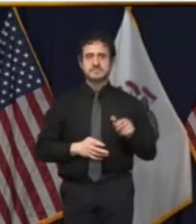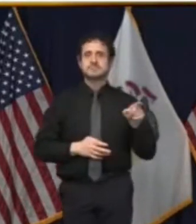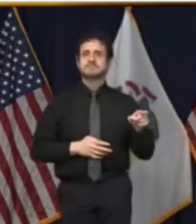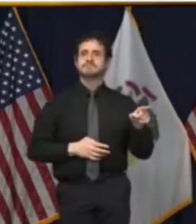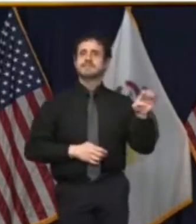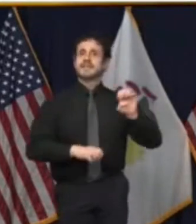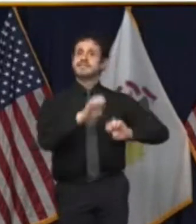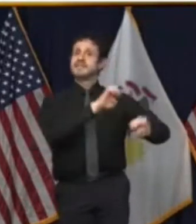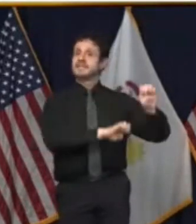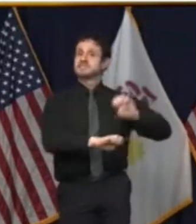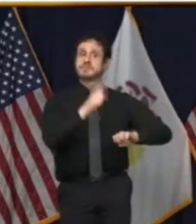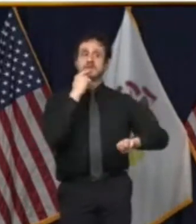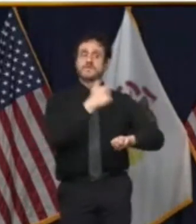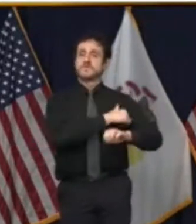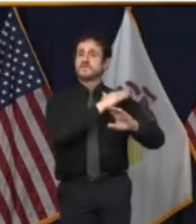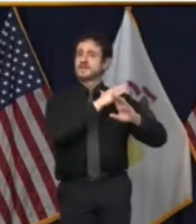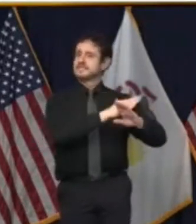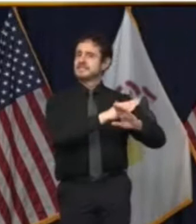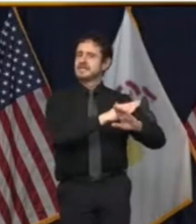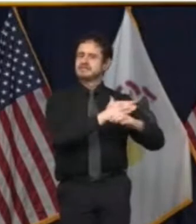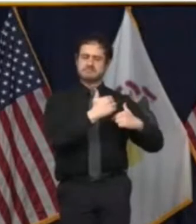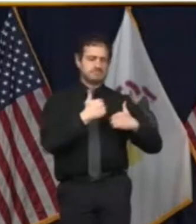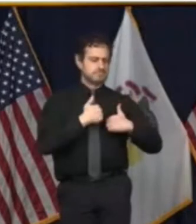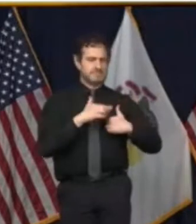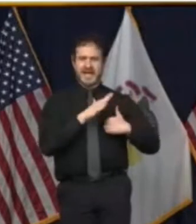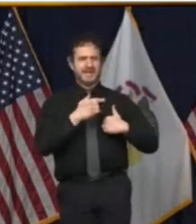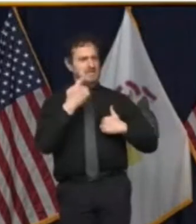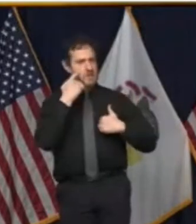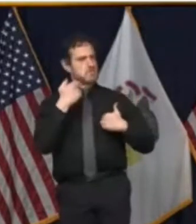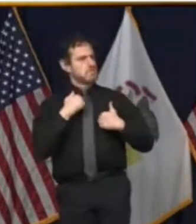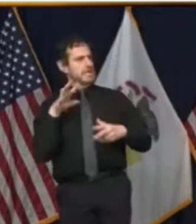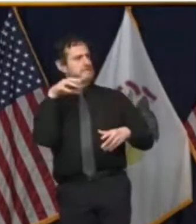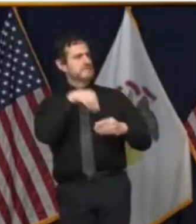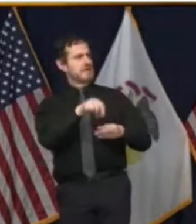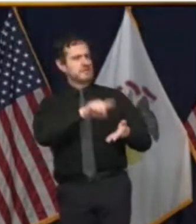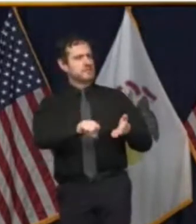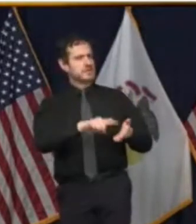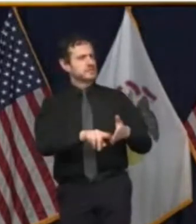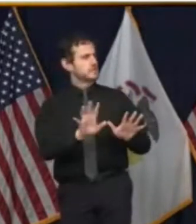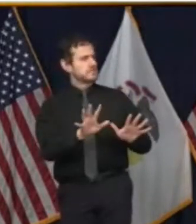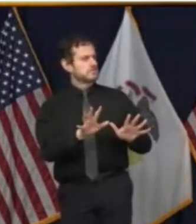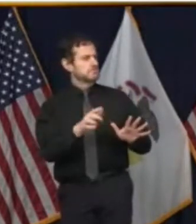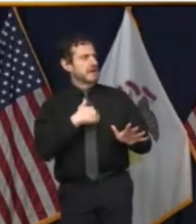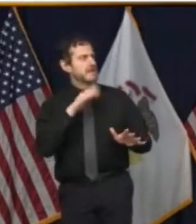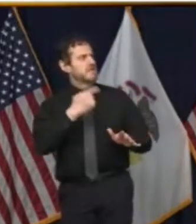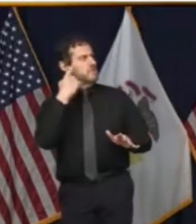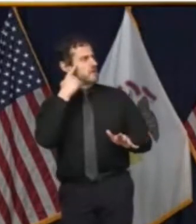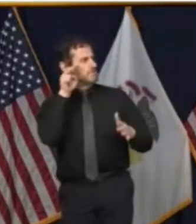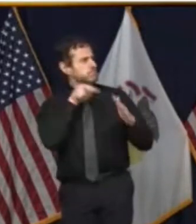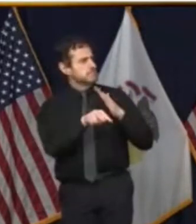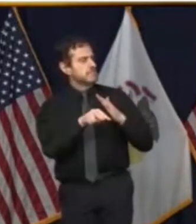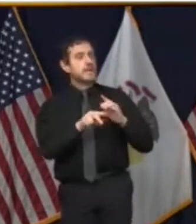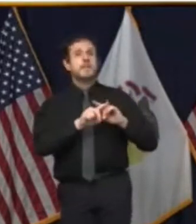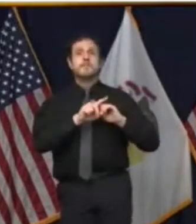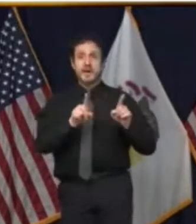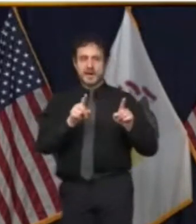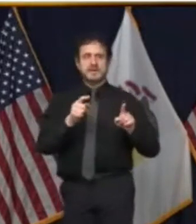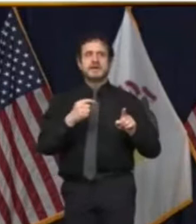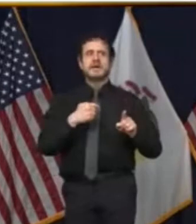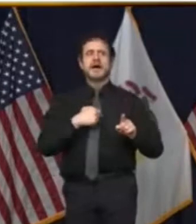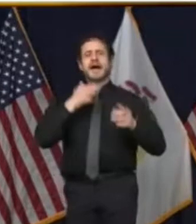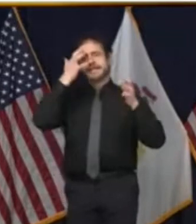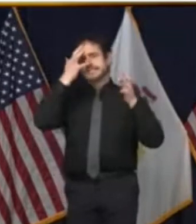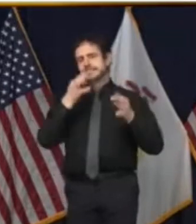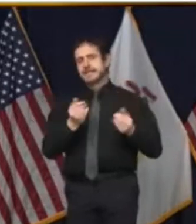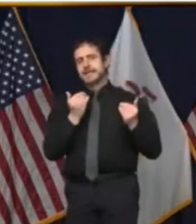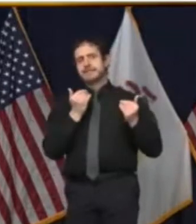trials were not something that I was planning to do. I was among the large group of people that